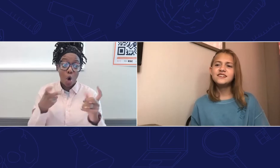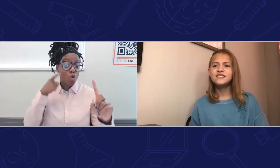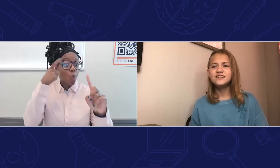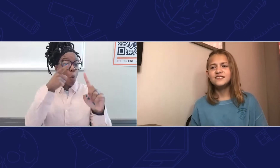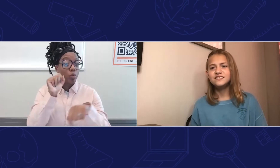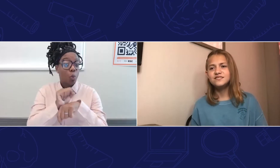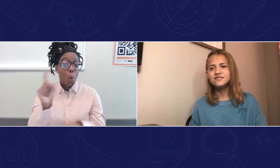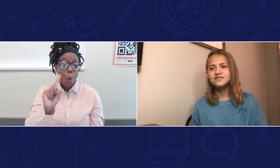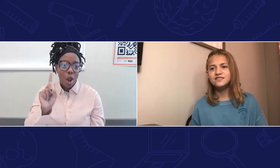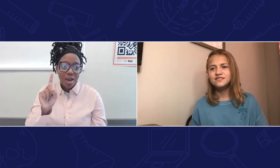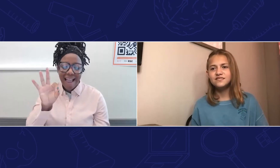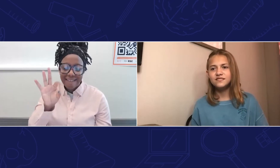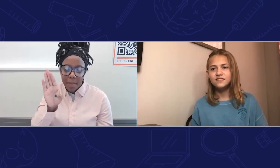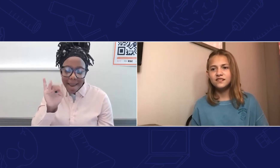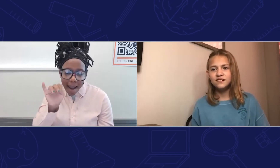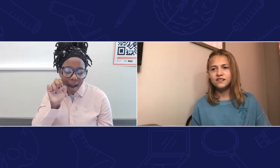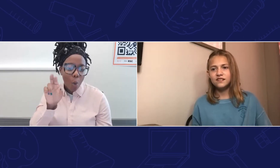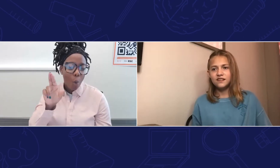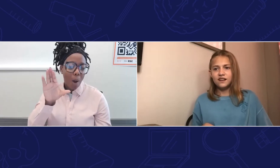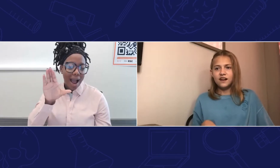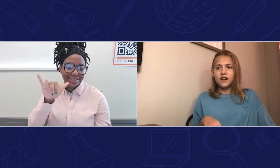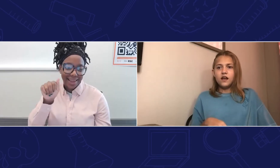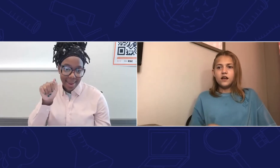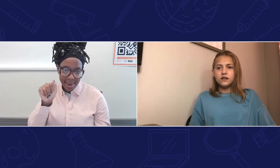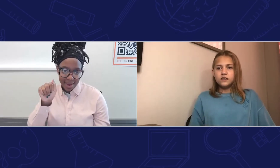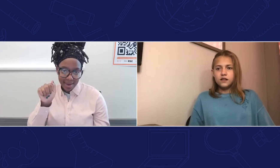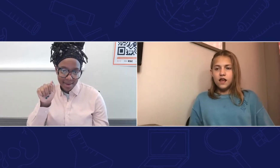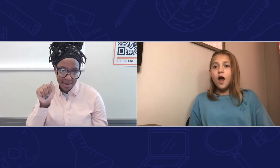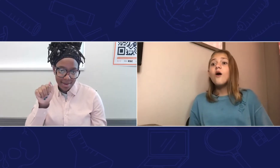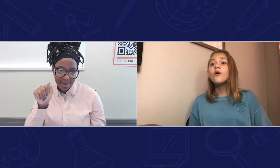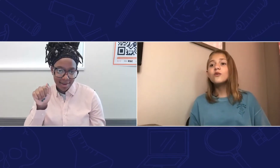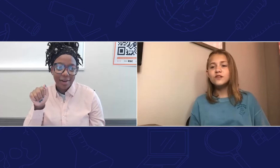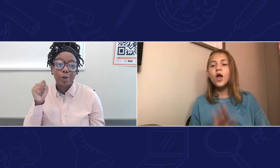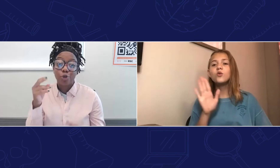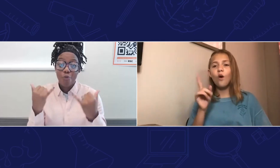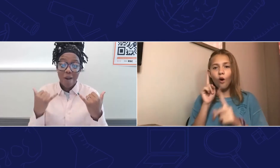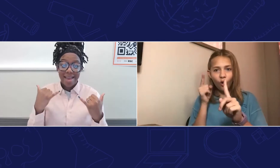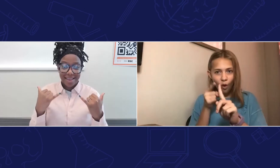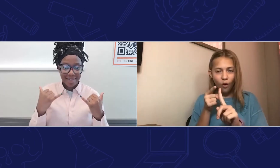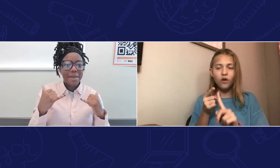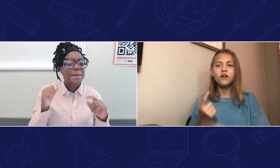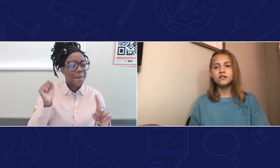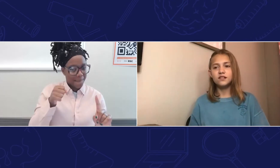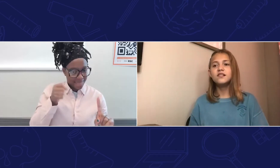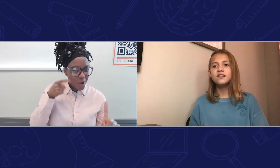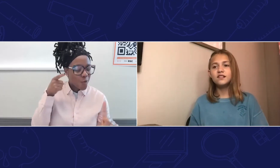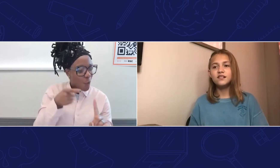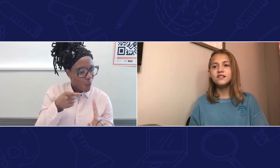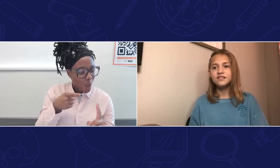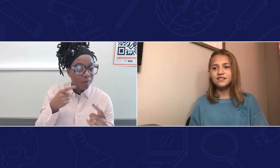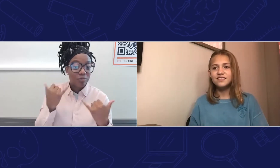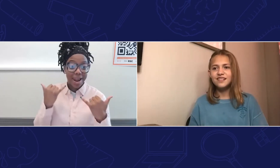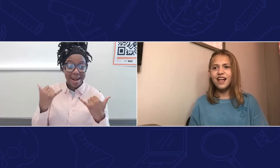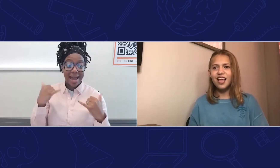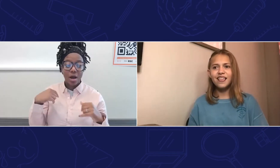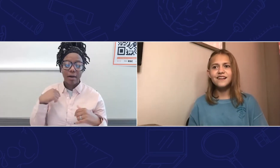My goal is to work with the FBI or CIA one someday. Oh that's your goal. Okay. Yes.